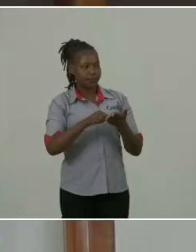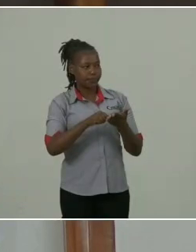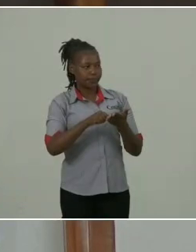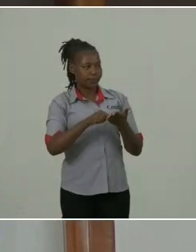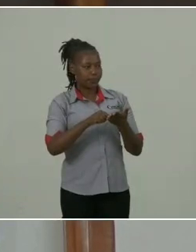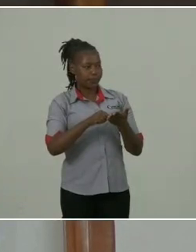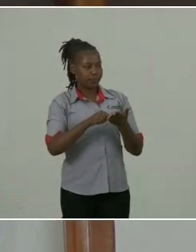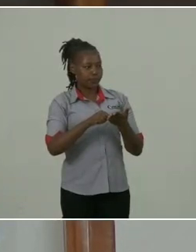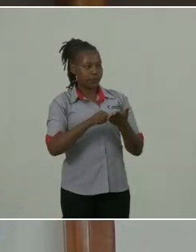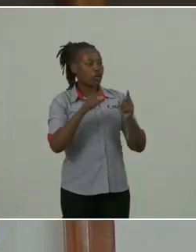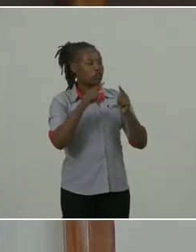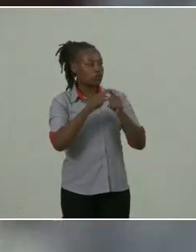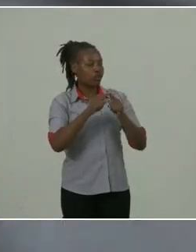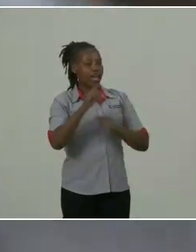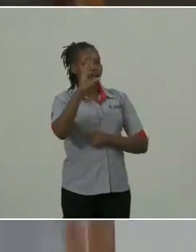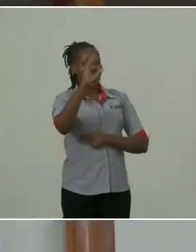to the Commissioner,